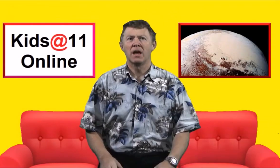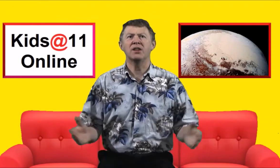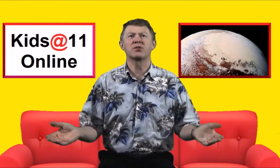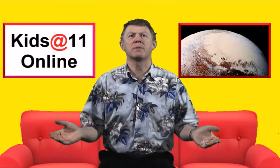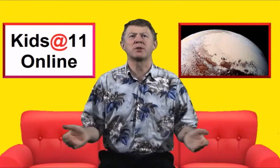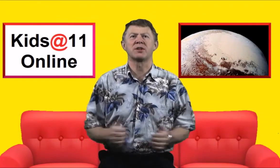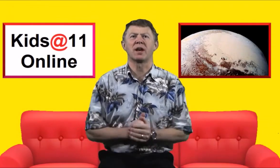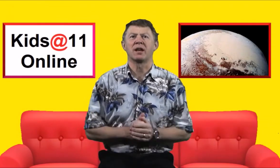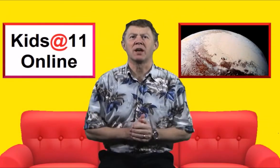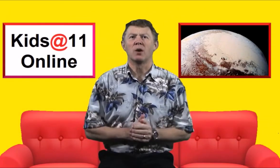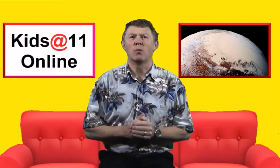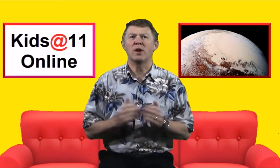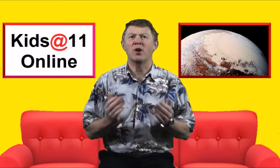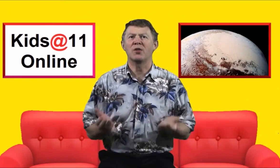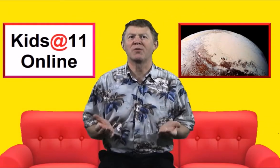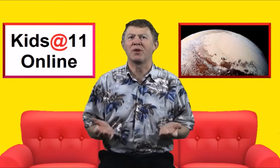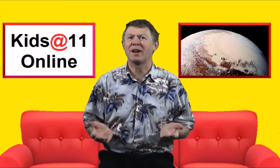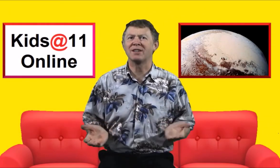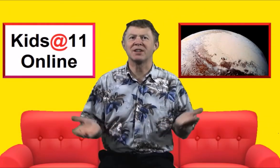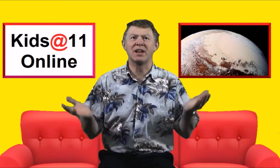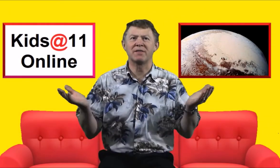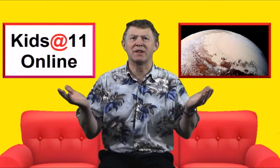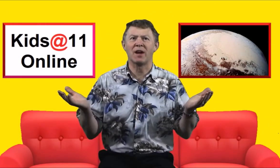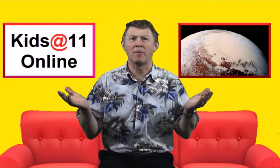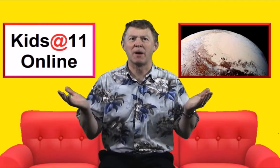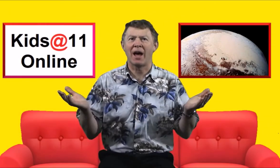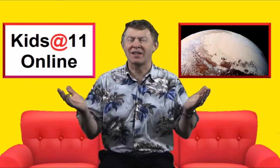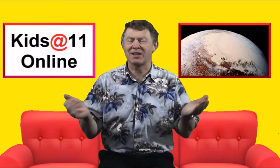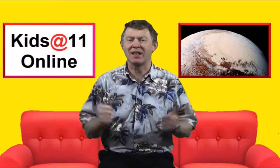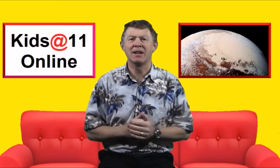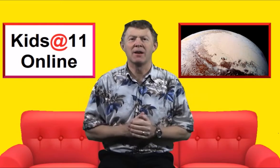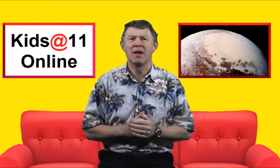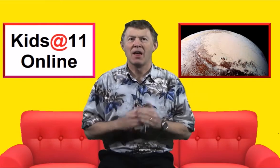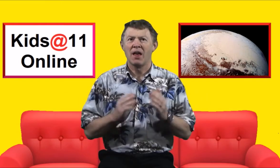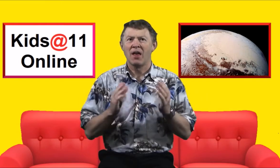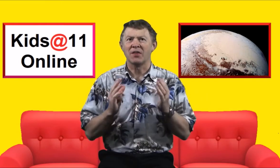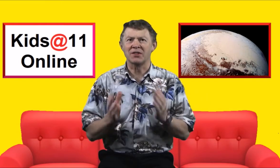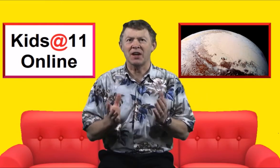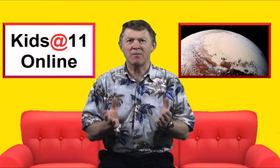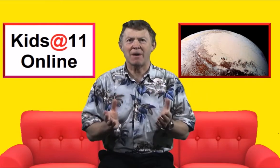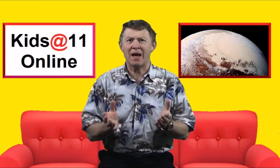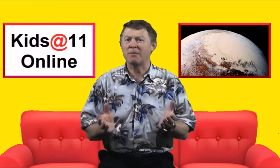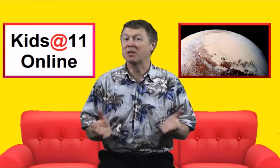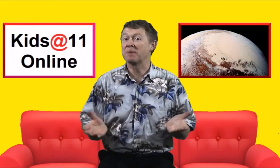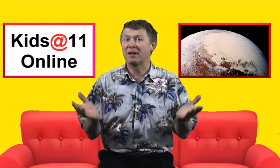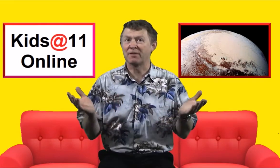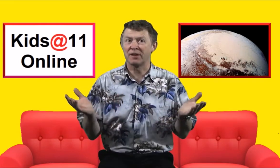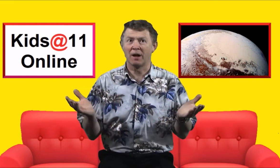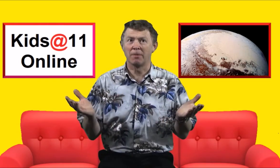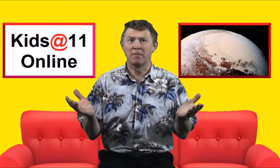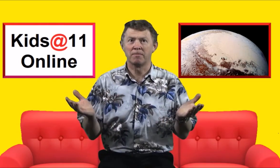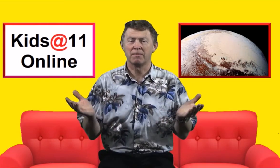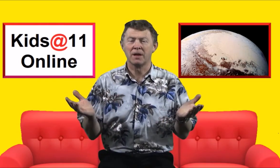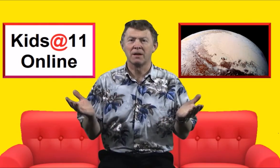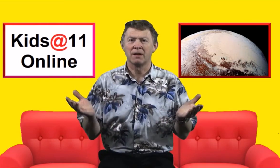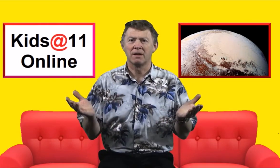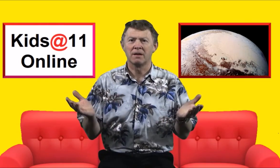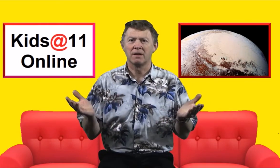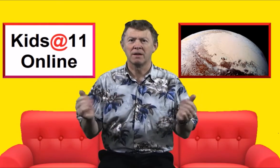In the scripture today, we heard the phrase lifted up, as in the Son of Man must be lifted up.